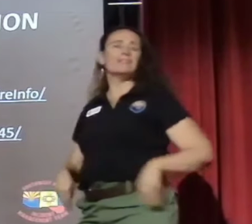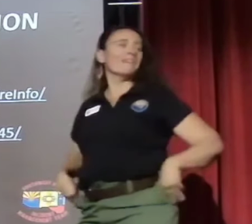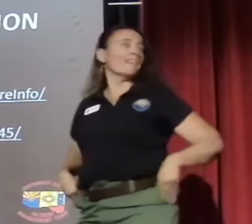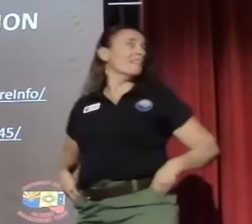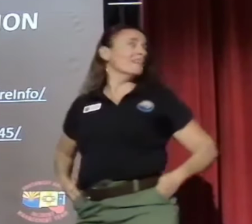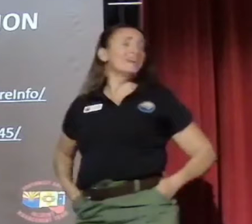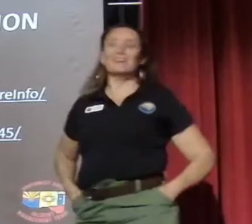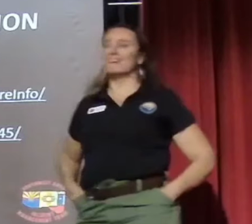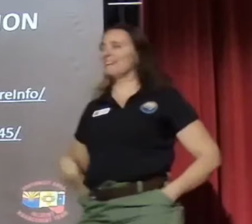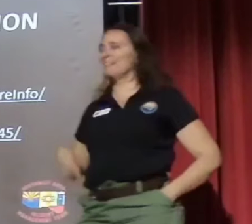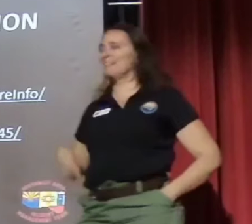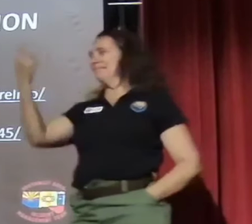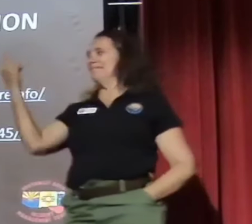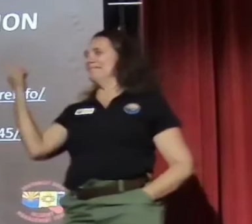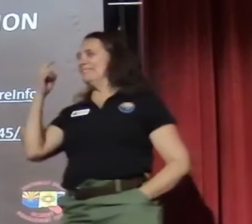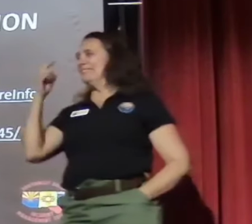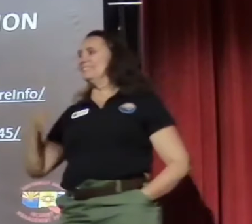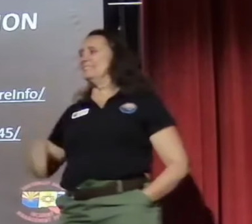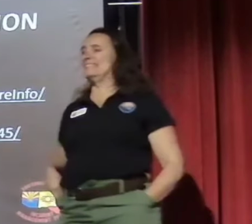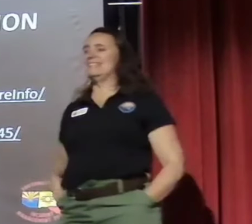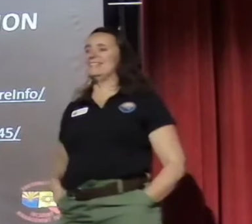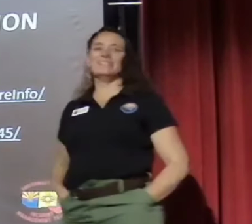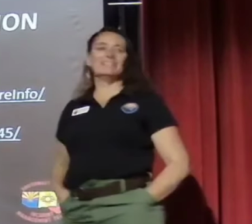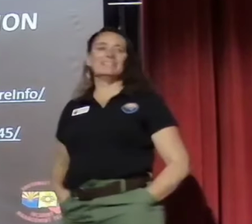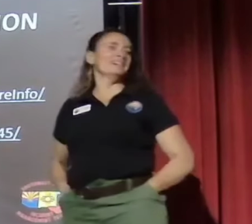Nope, they're coming.